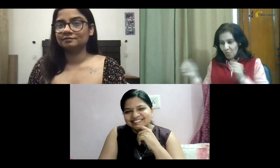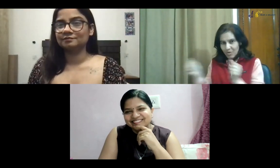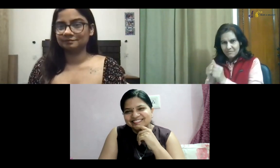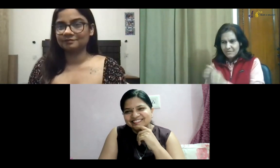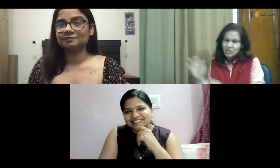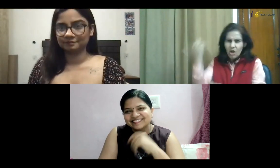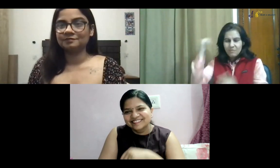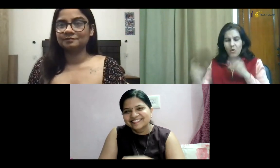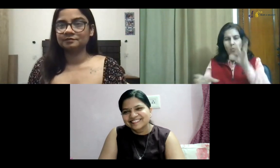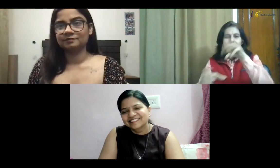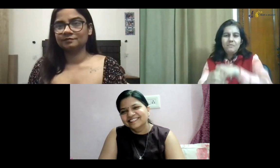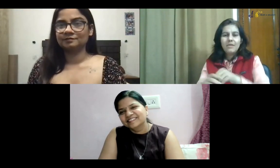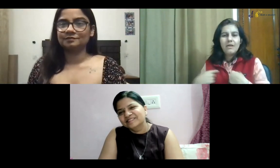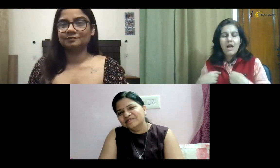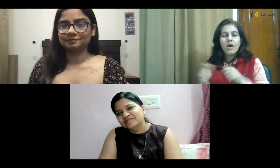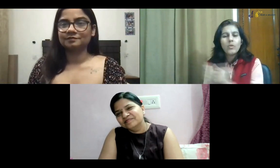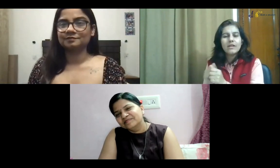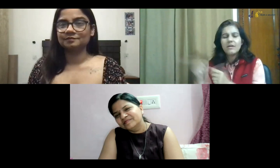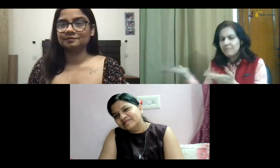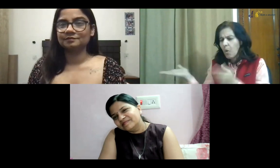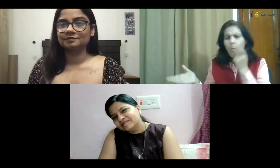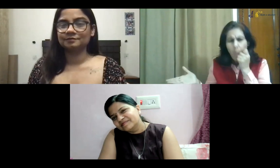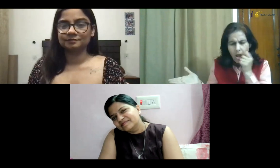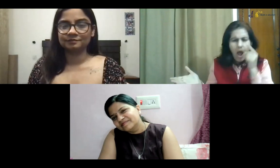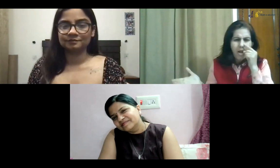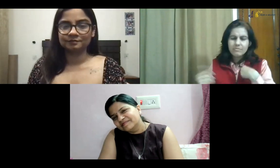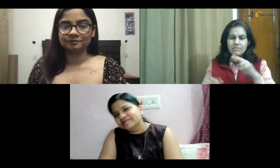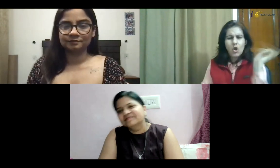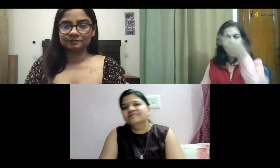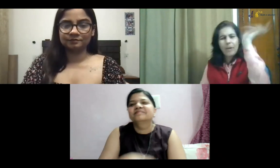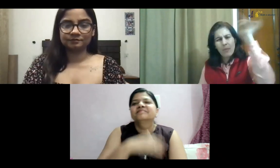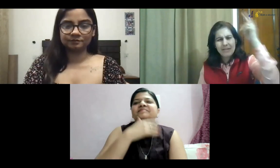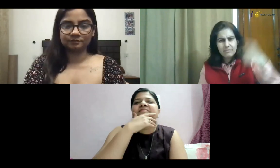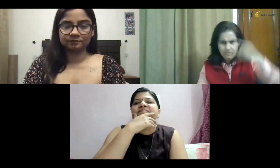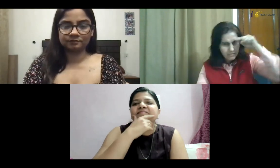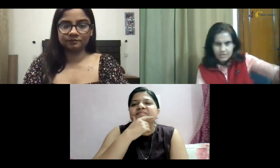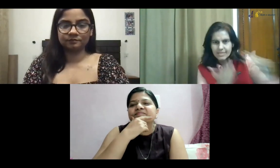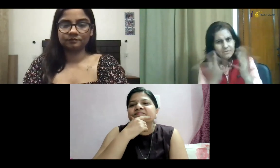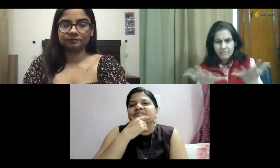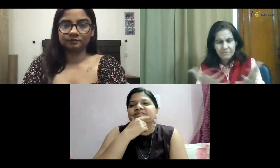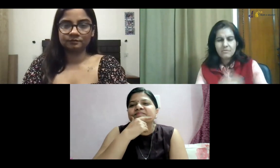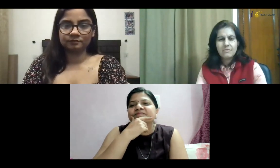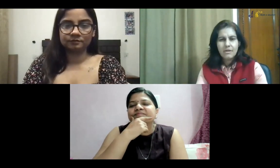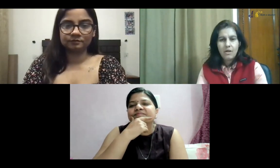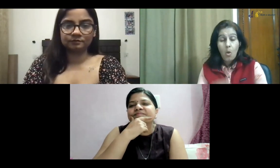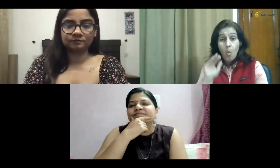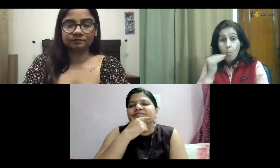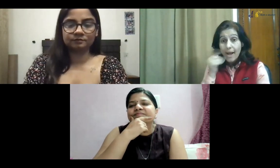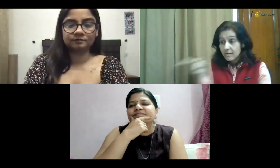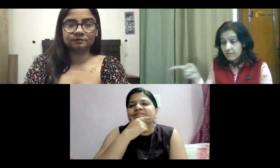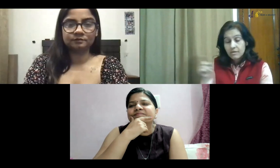I was not interested to learn things. So I mean, whenever we have deaf friends, they will say, "Okay, let's go, let's hang around." I